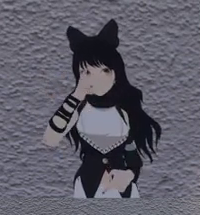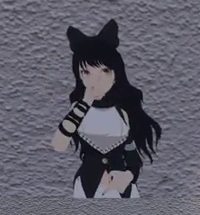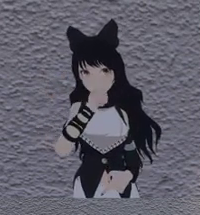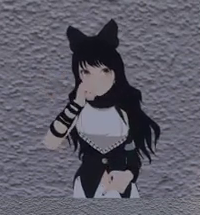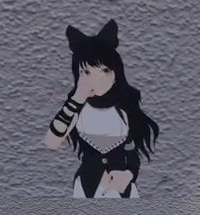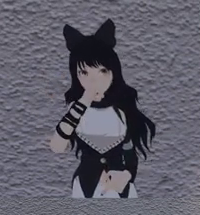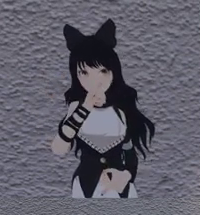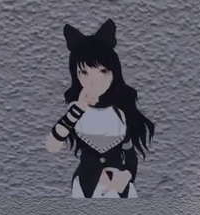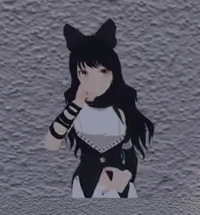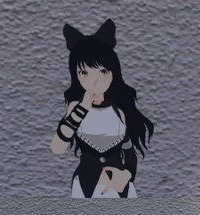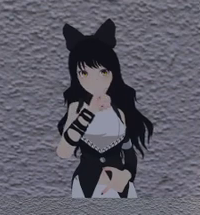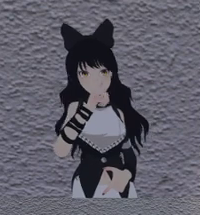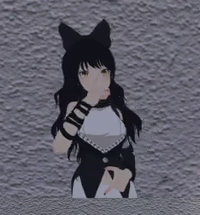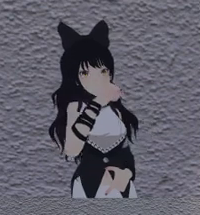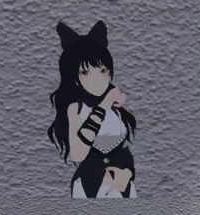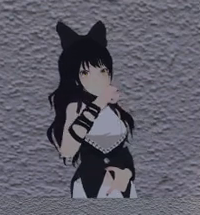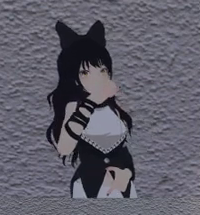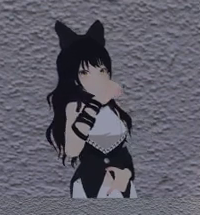the Y hand.